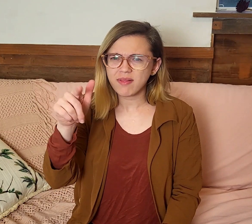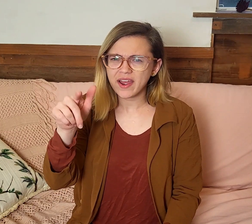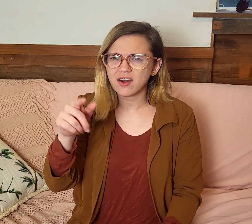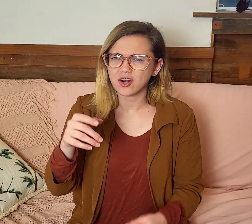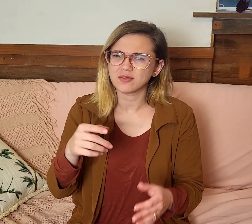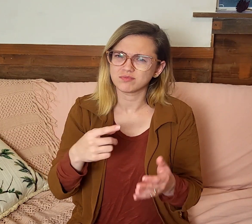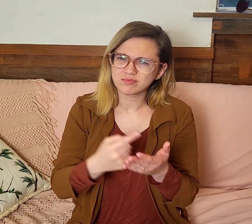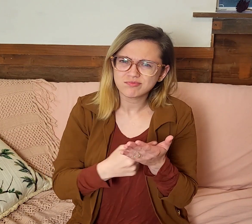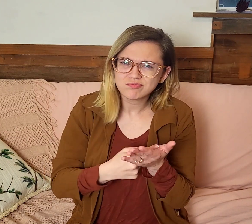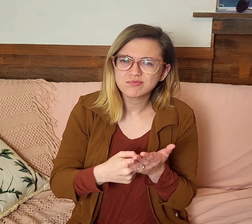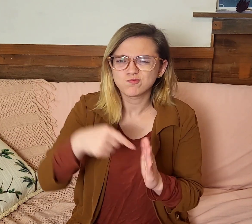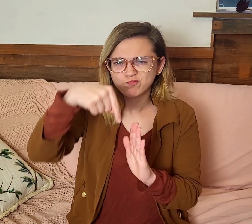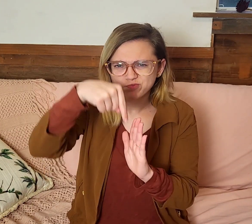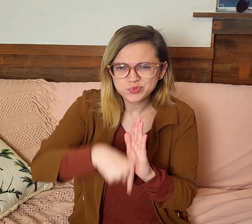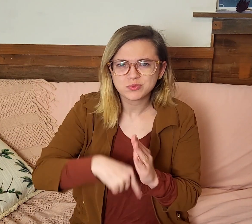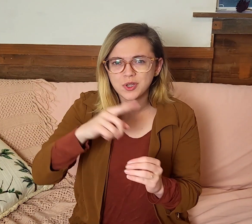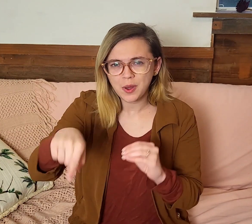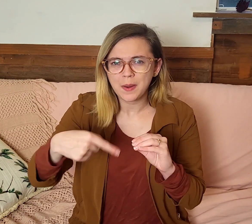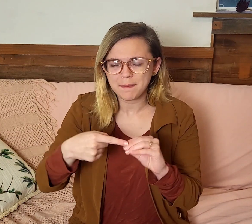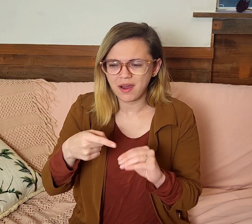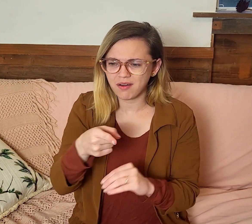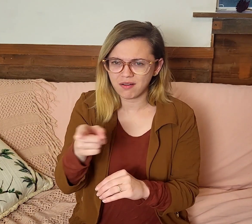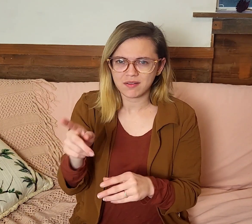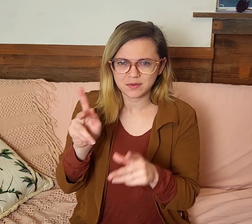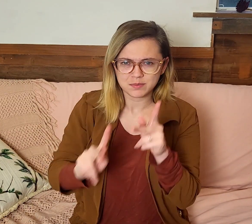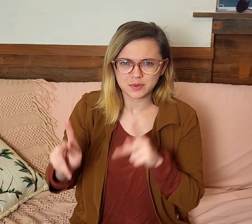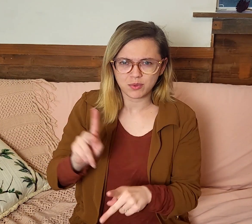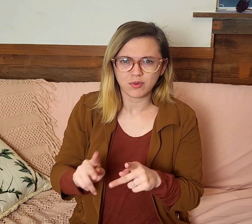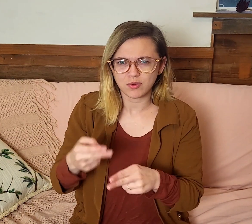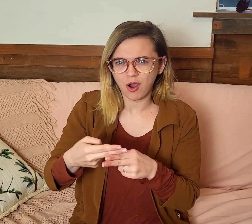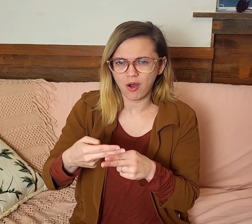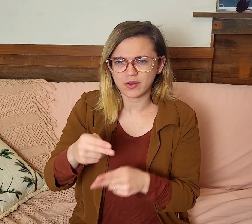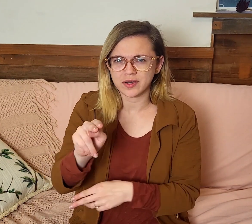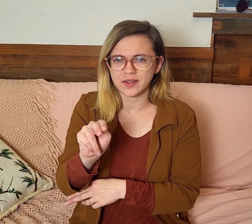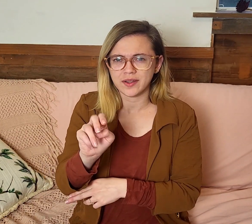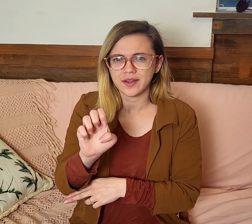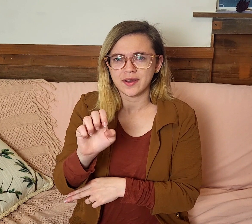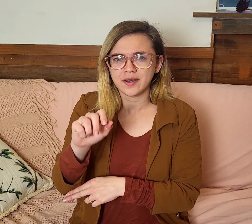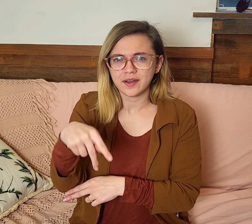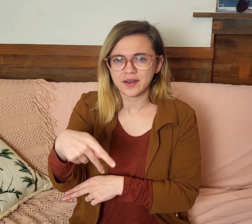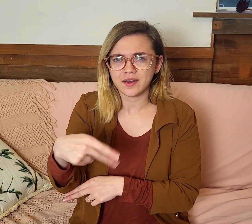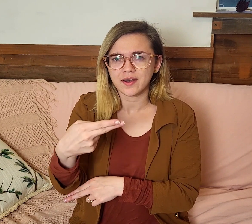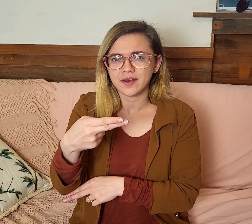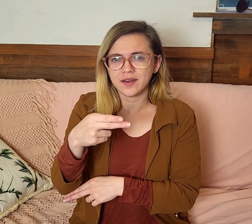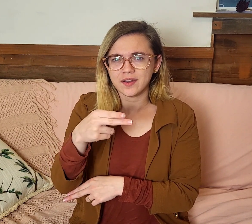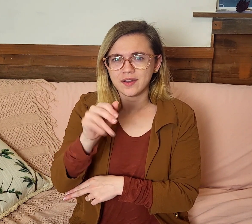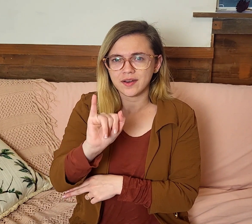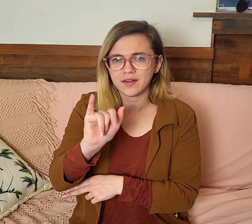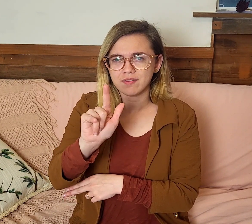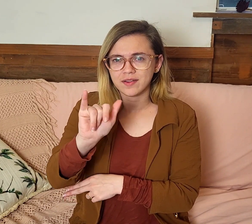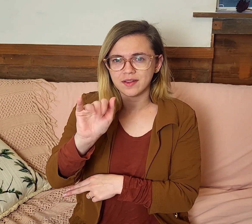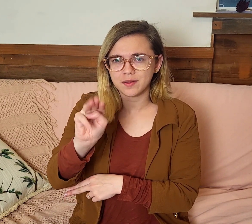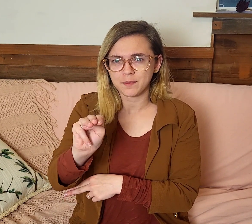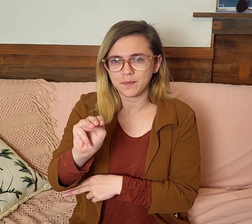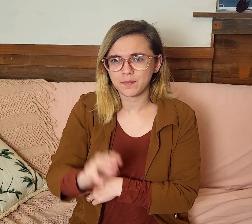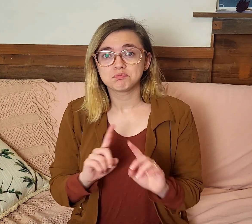I'm going to do a discussion more in depth later on about these people known as the Nephilim.